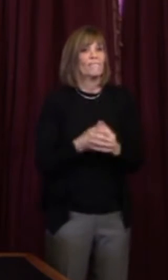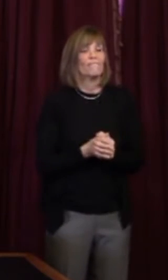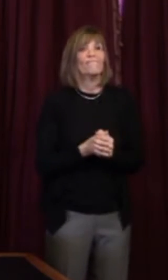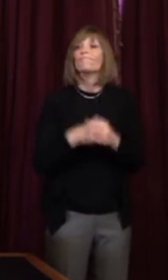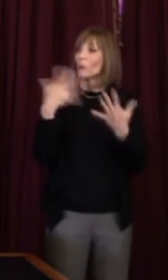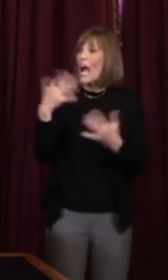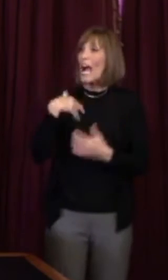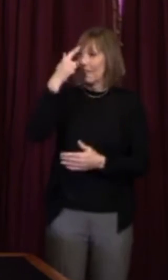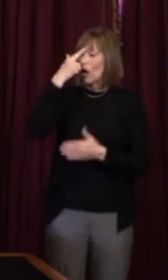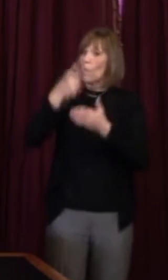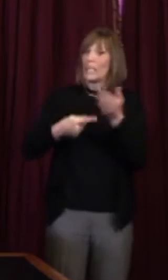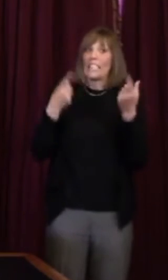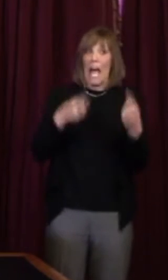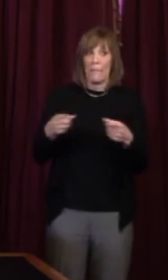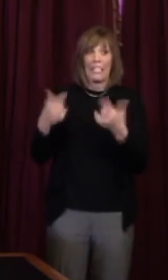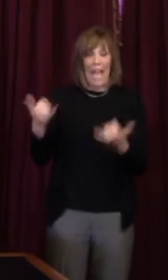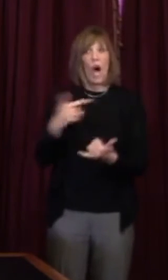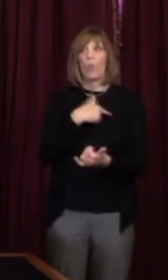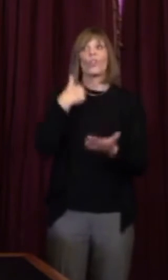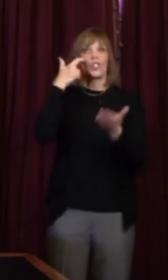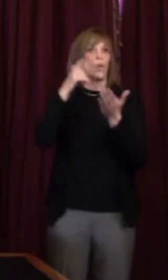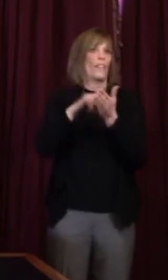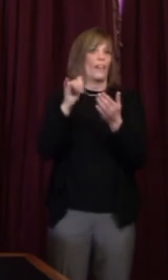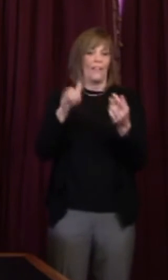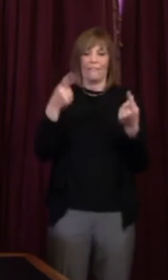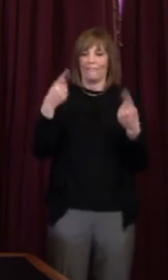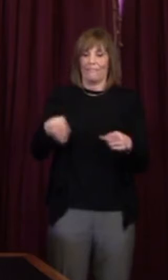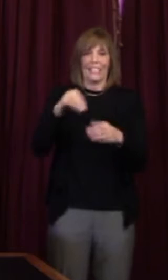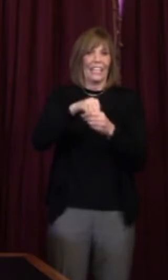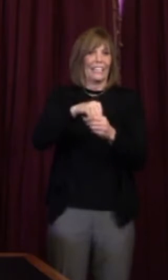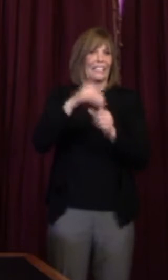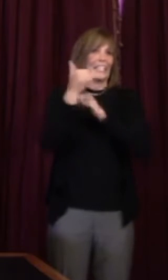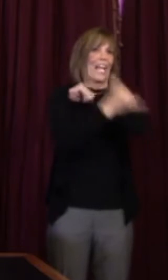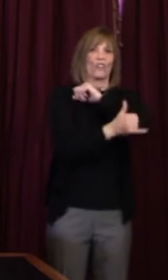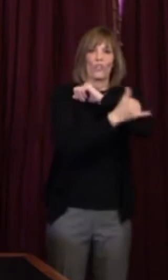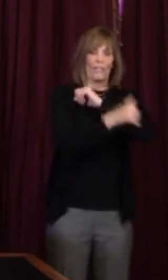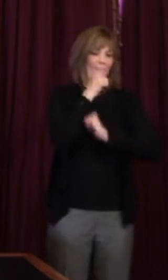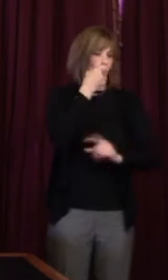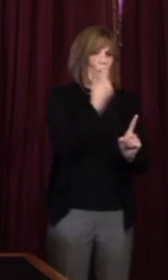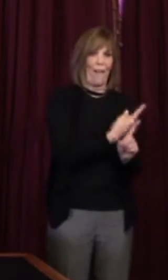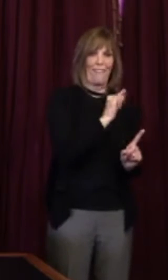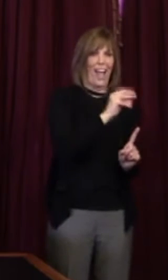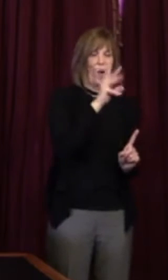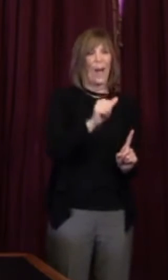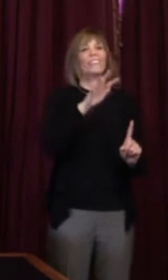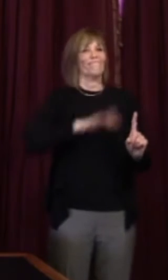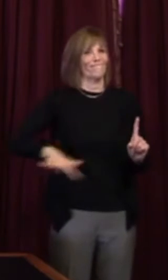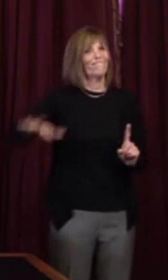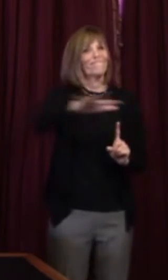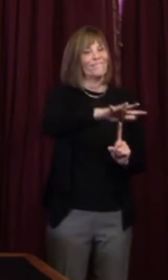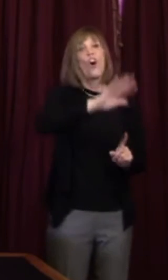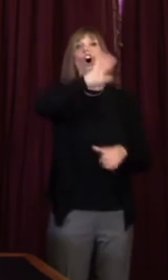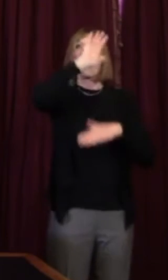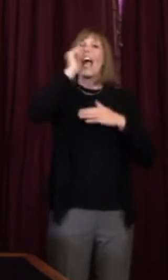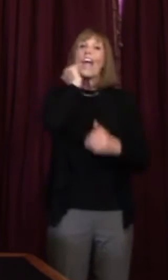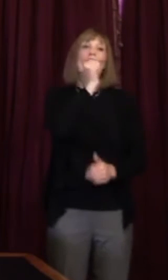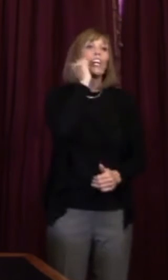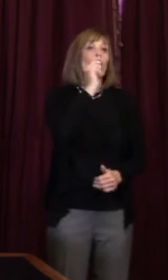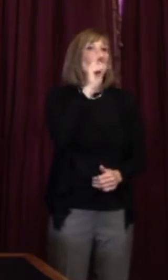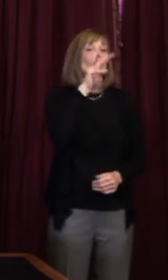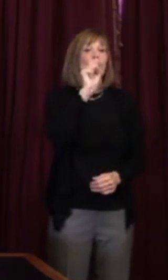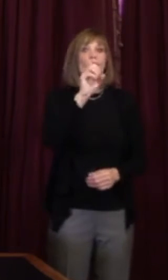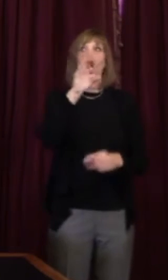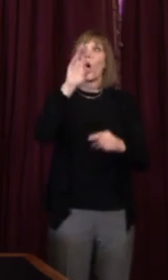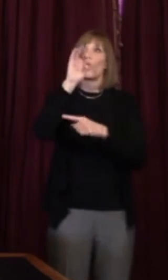think is happening right now, and we're seeing that happen across the country, so it's not just in Iowa, as the news reports every single day,